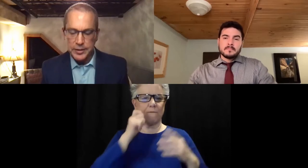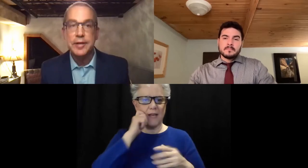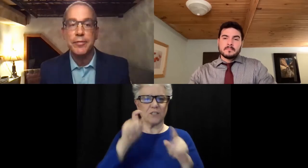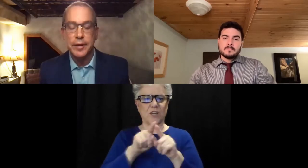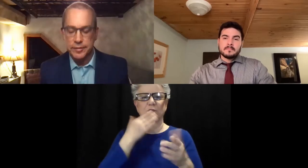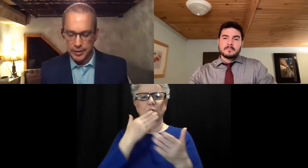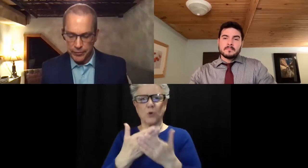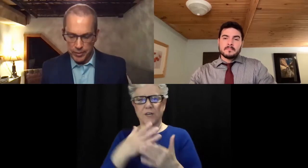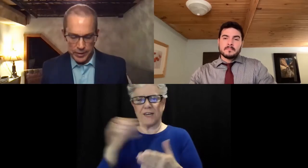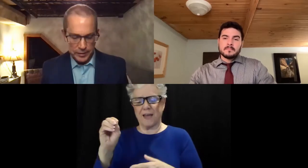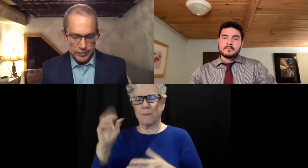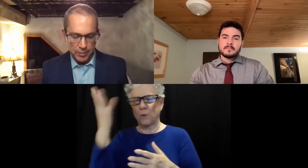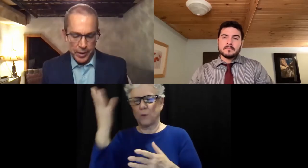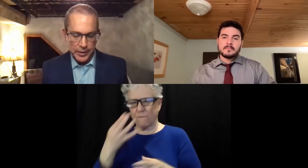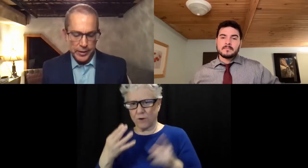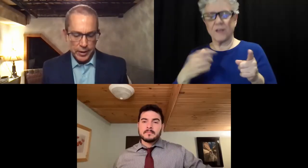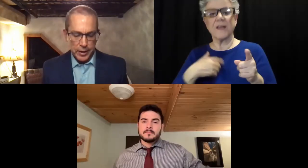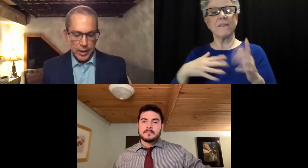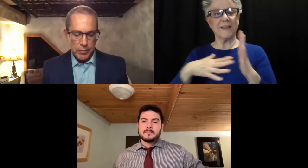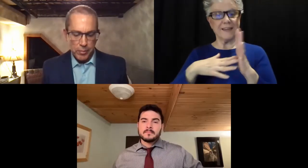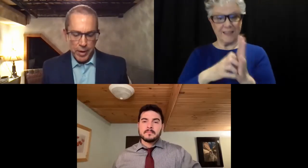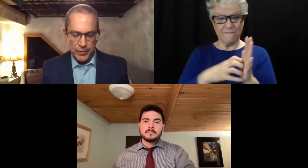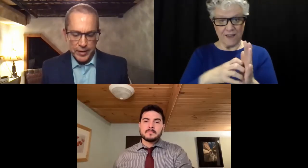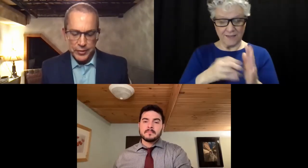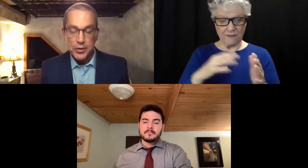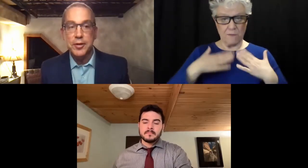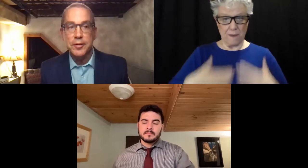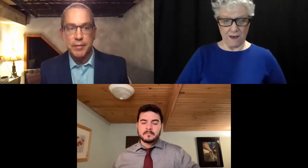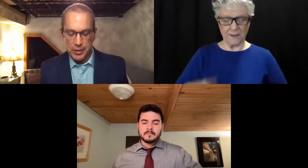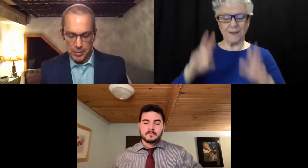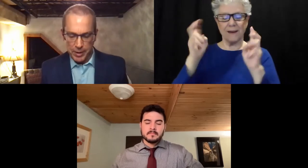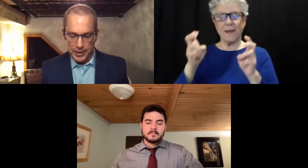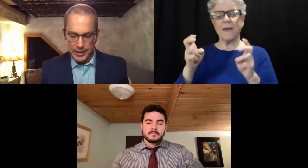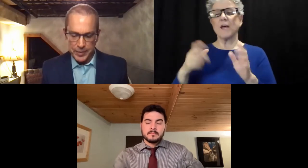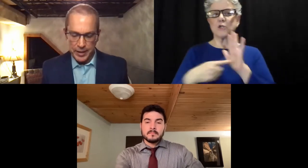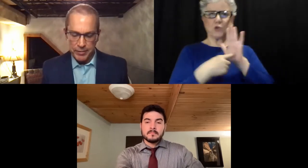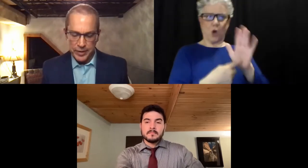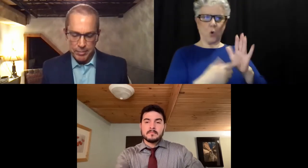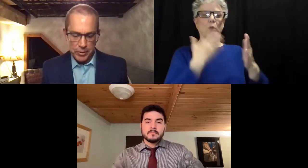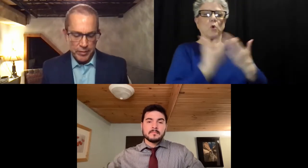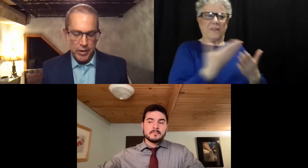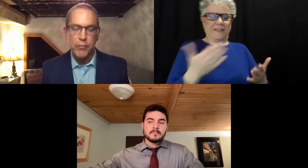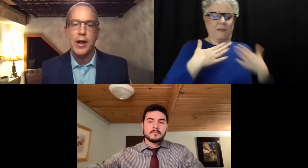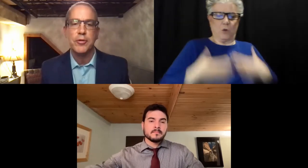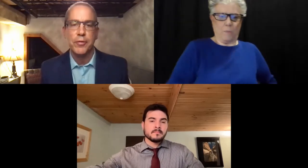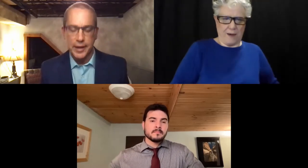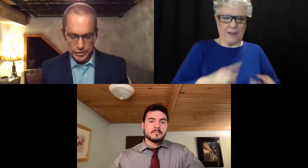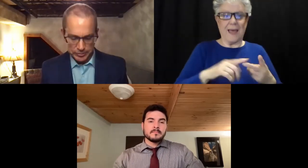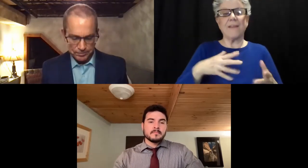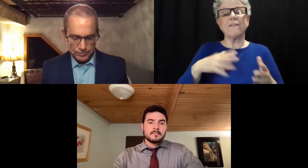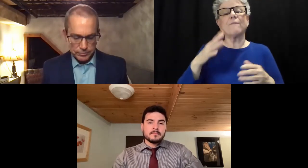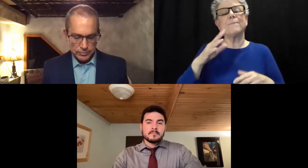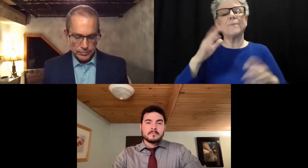disability, defects, and infirmities of the body, quote, manifest the goodness of the human body and the fitting beauty of our fragile